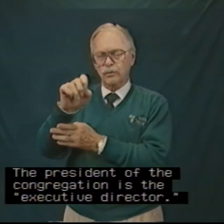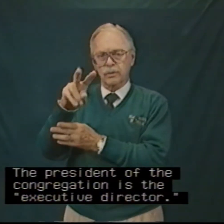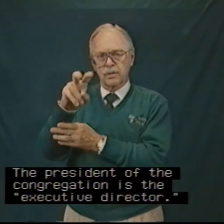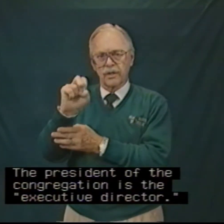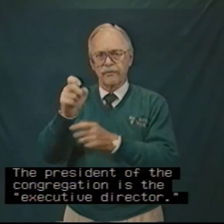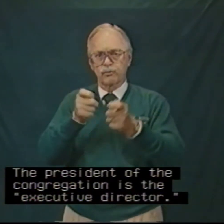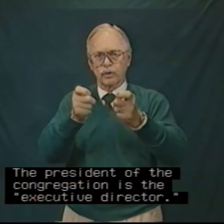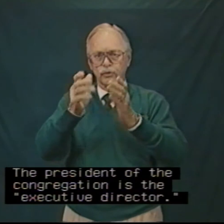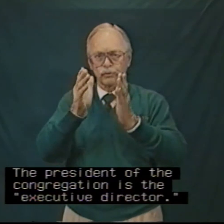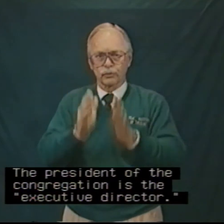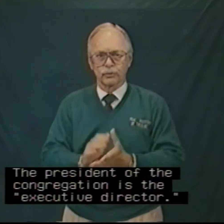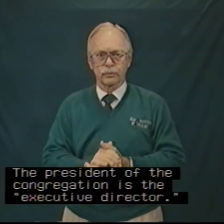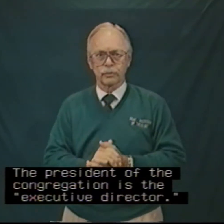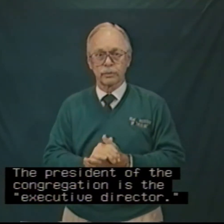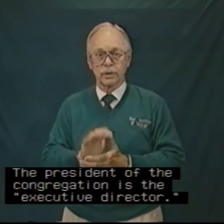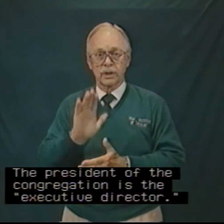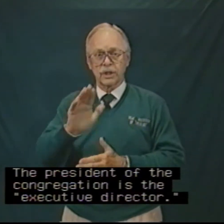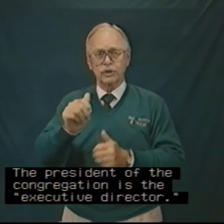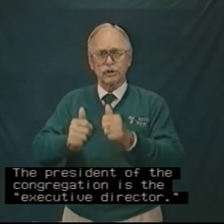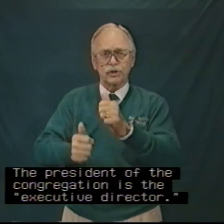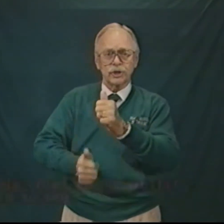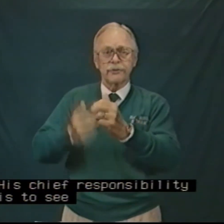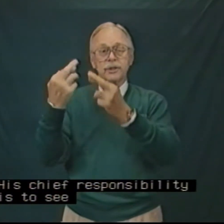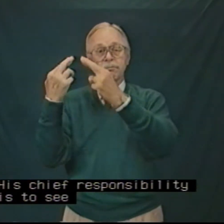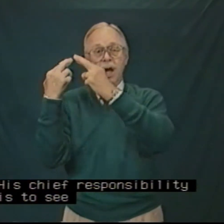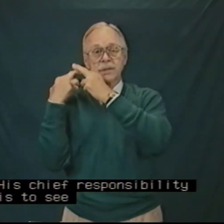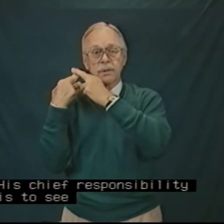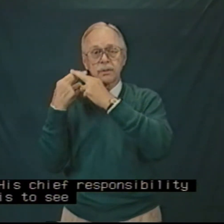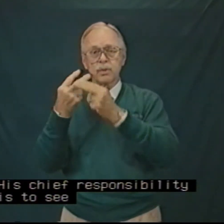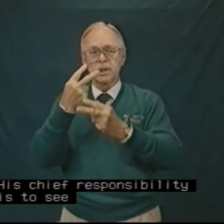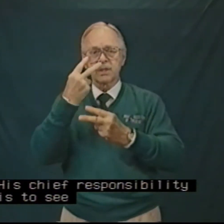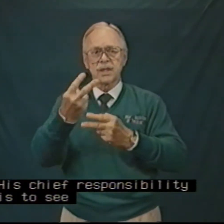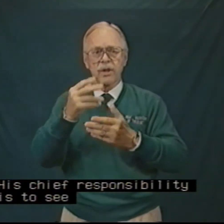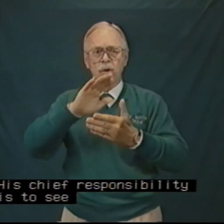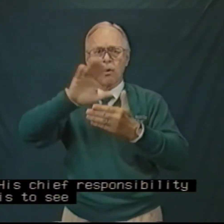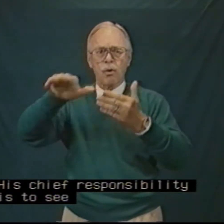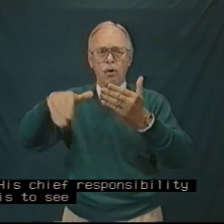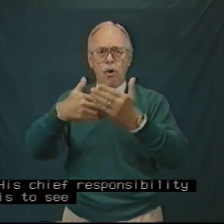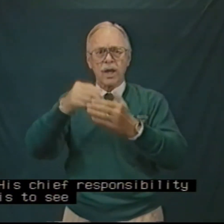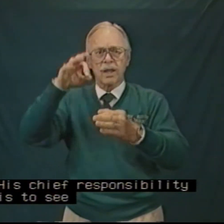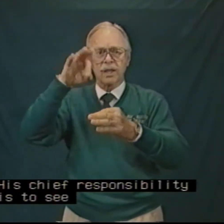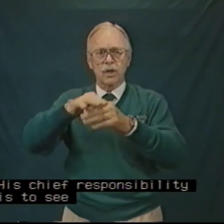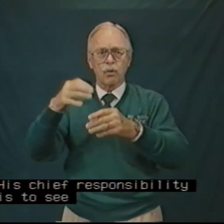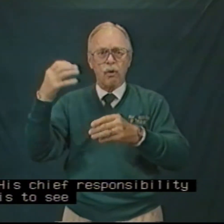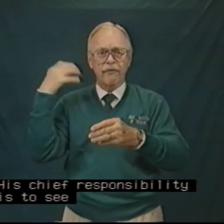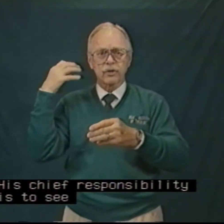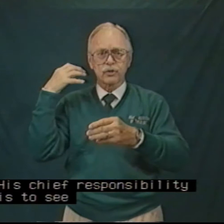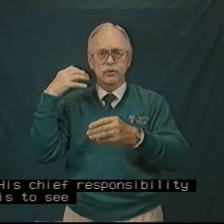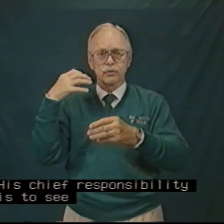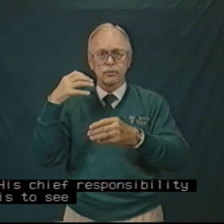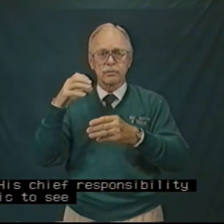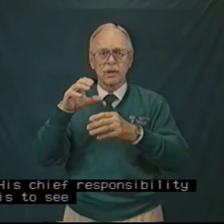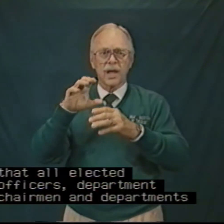Congregation is the Executive Director. His chief responsibility is to see that all elected